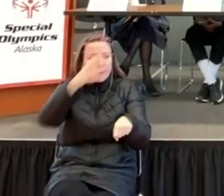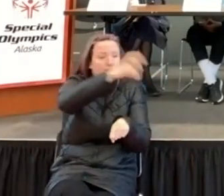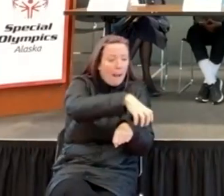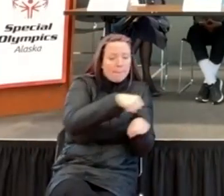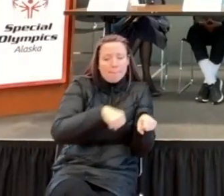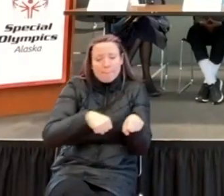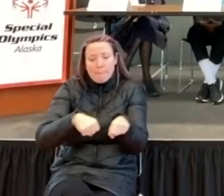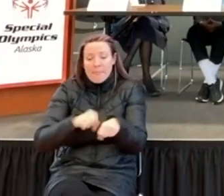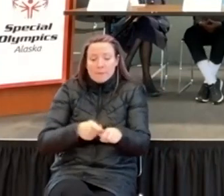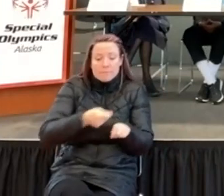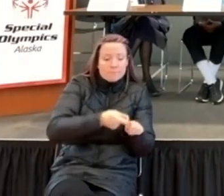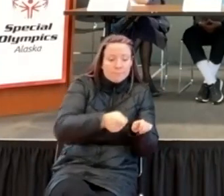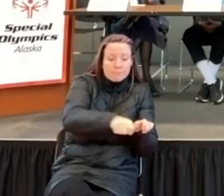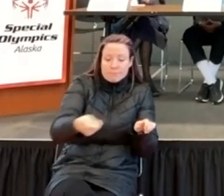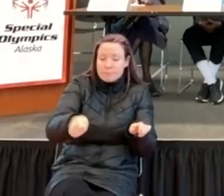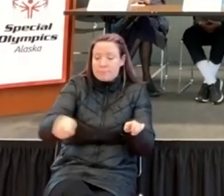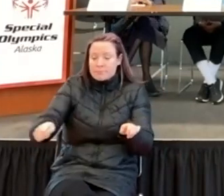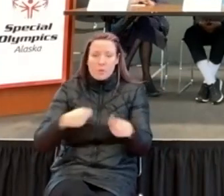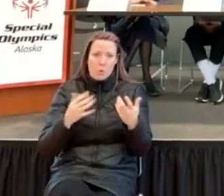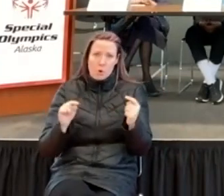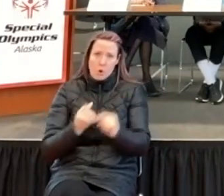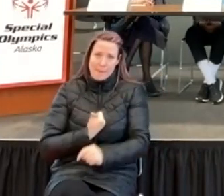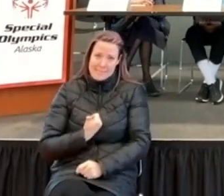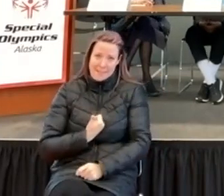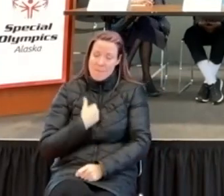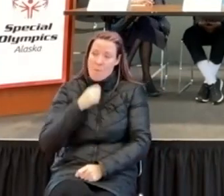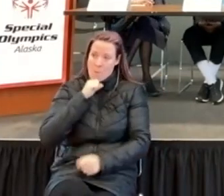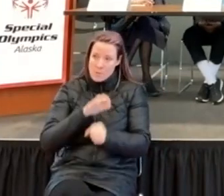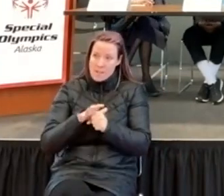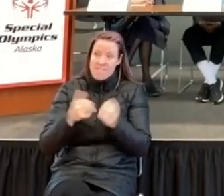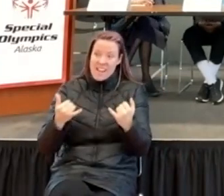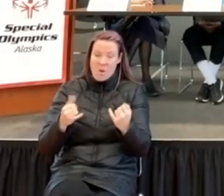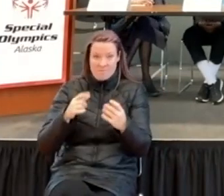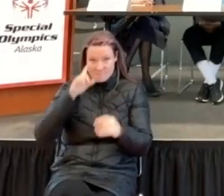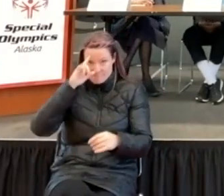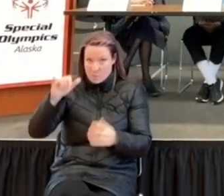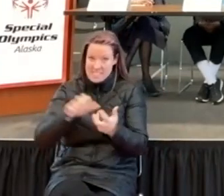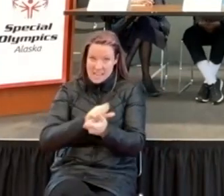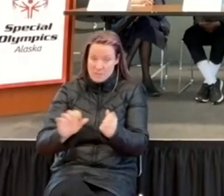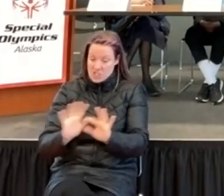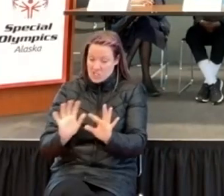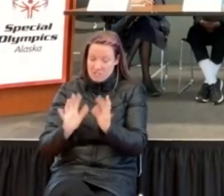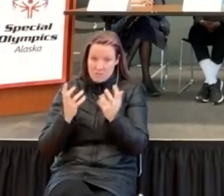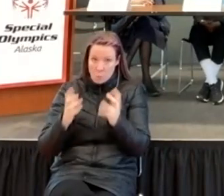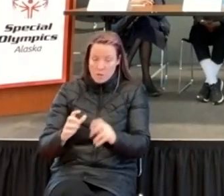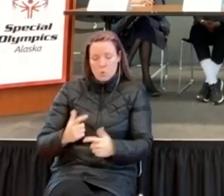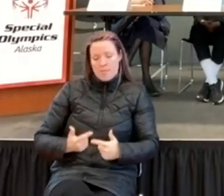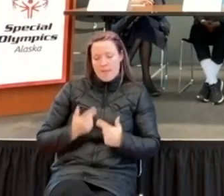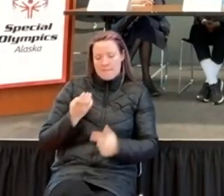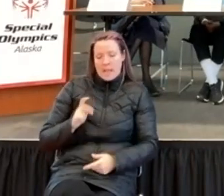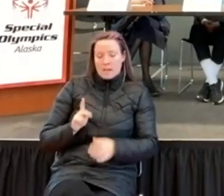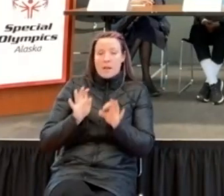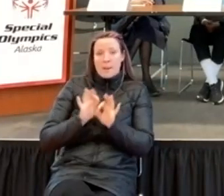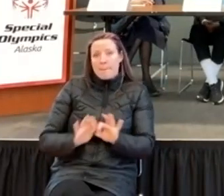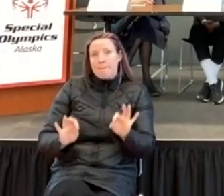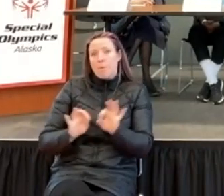creative on how to be able to not hurt myself because I'm old enough now to do permanent damage, right? So life hacks, really important